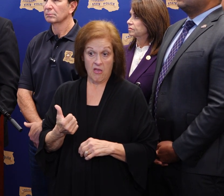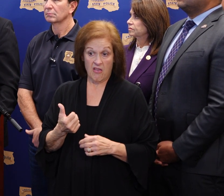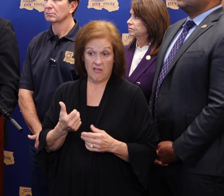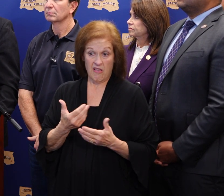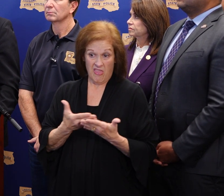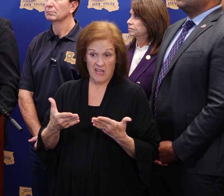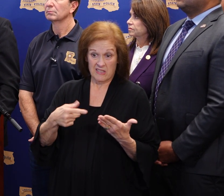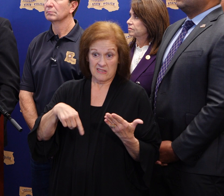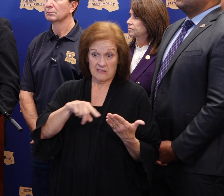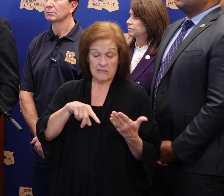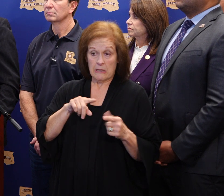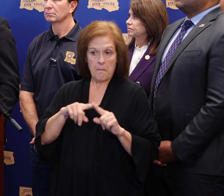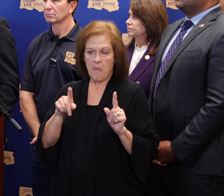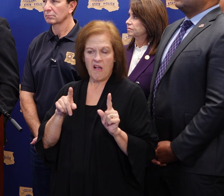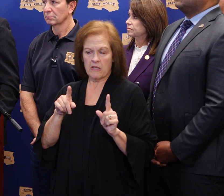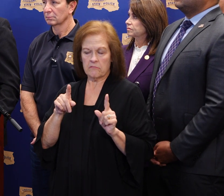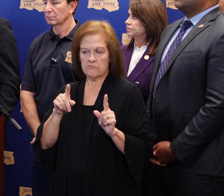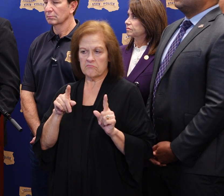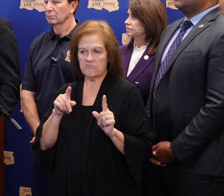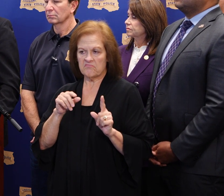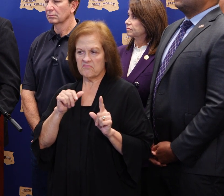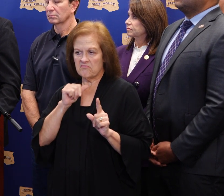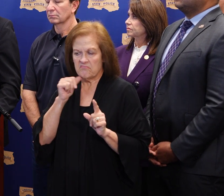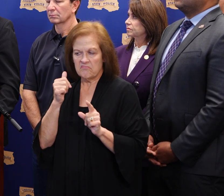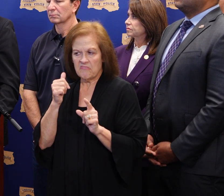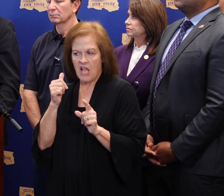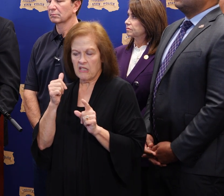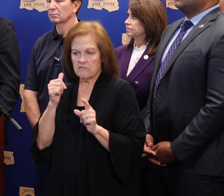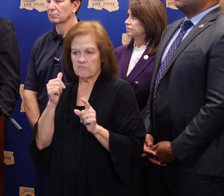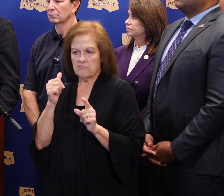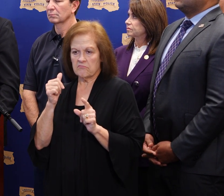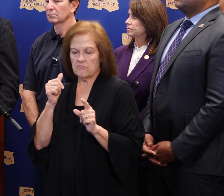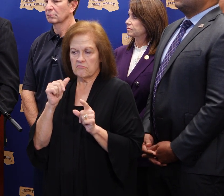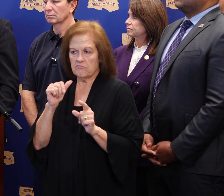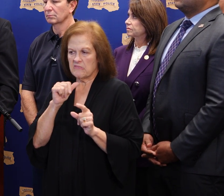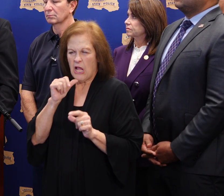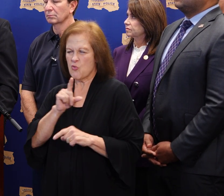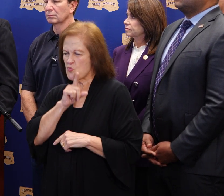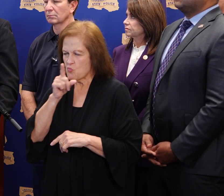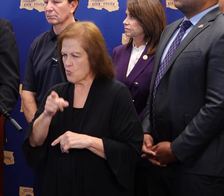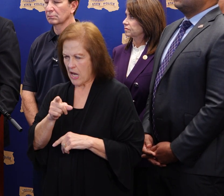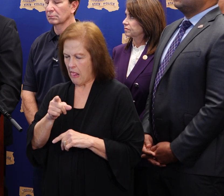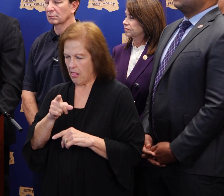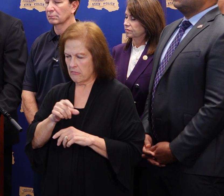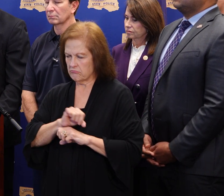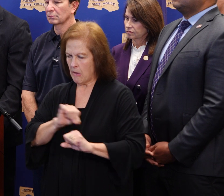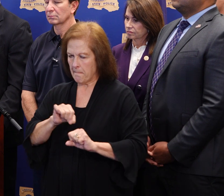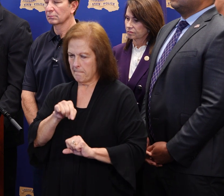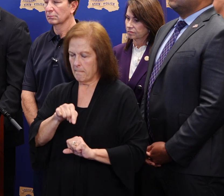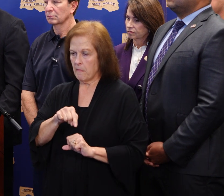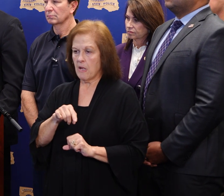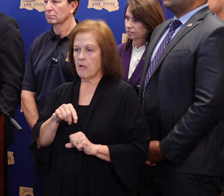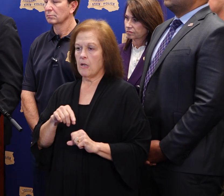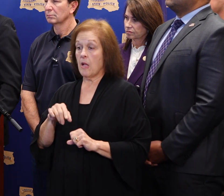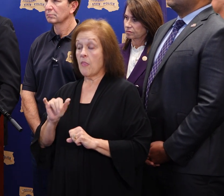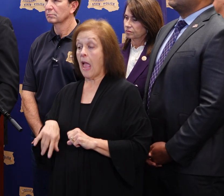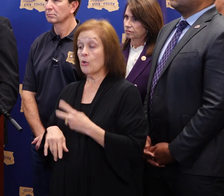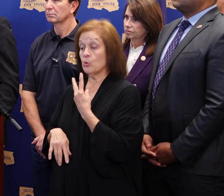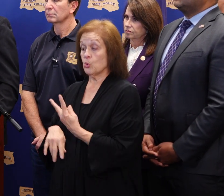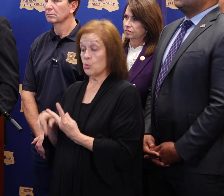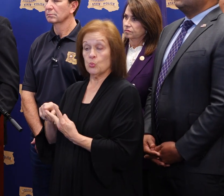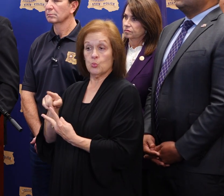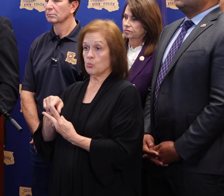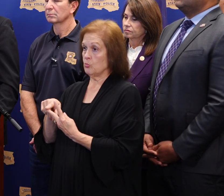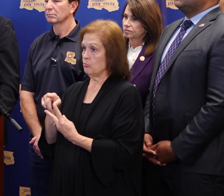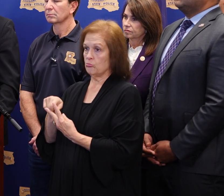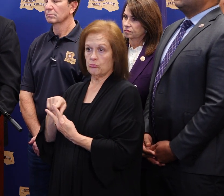reports turned out to be misinformation or not actual functioning devices. Those are the only 2